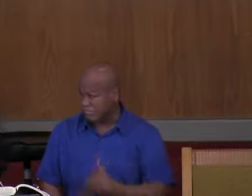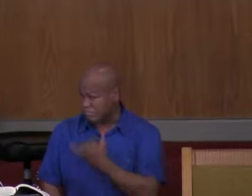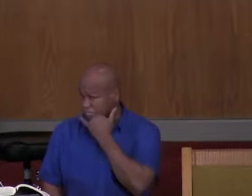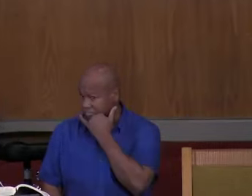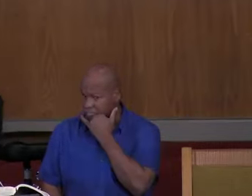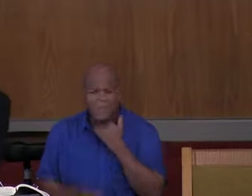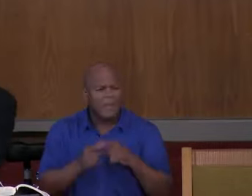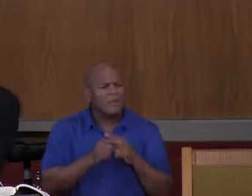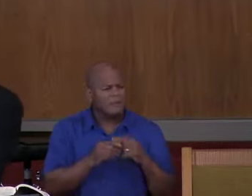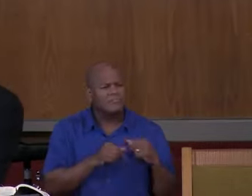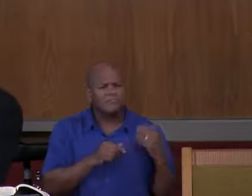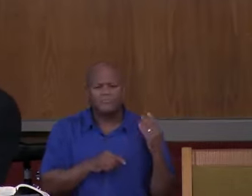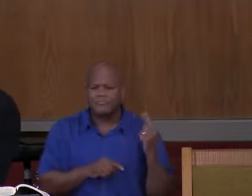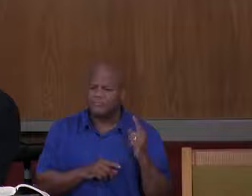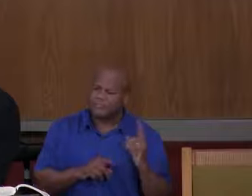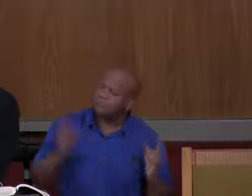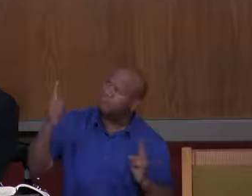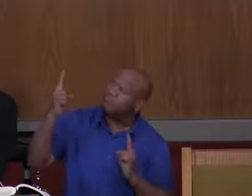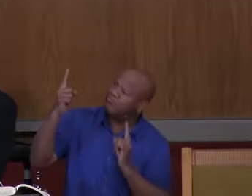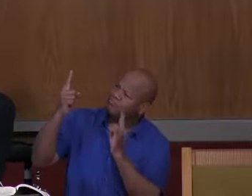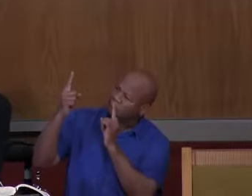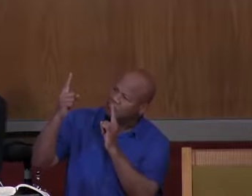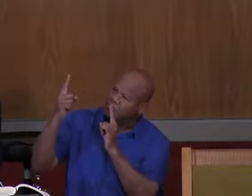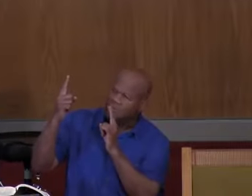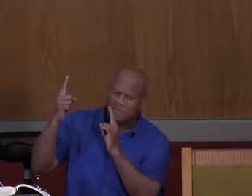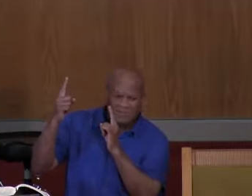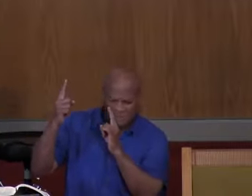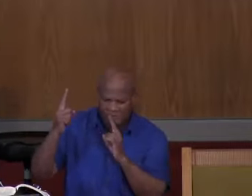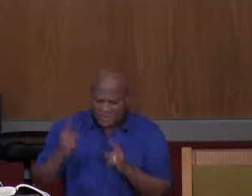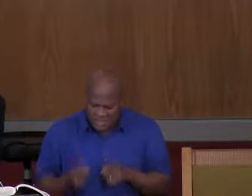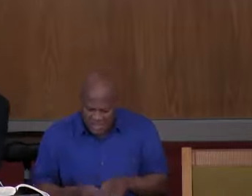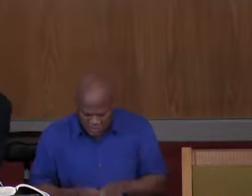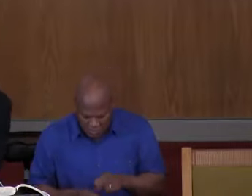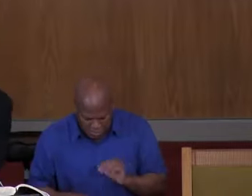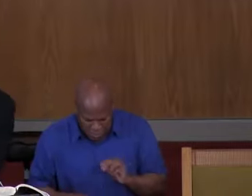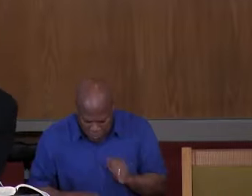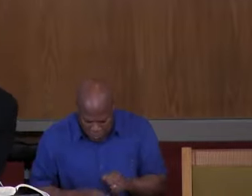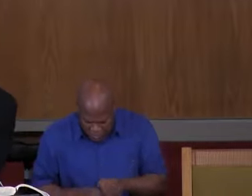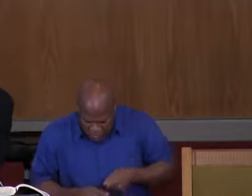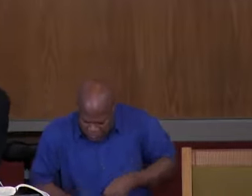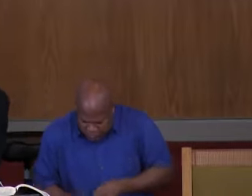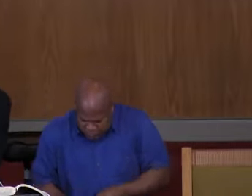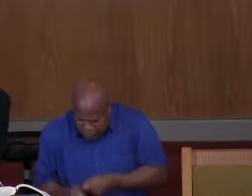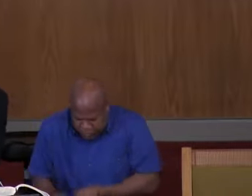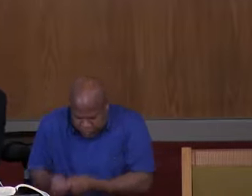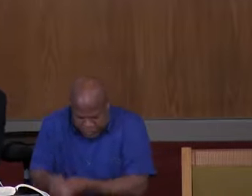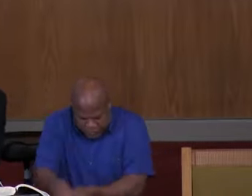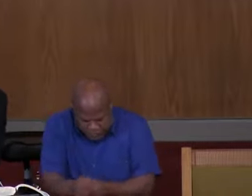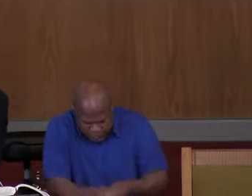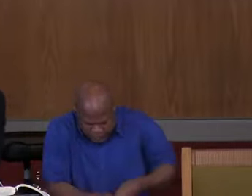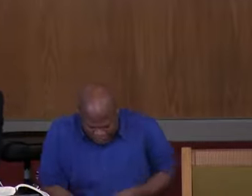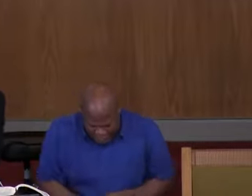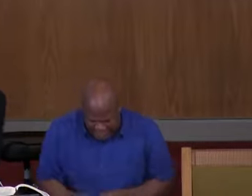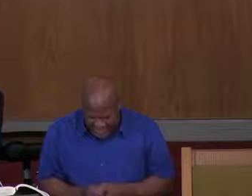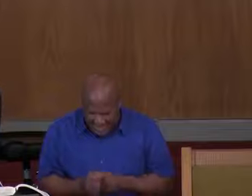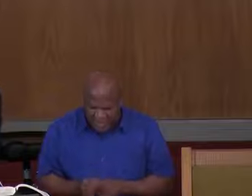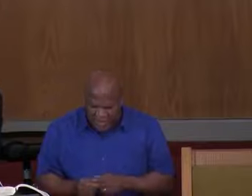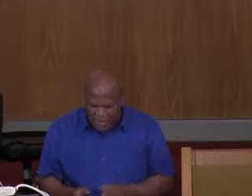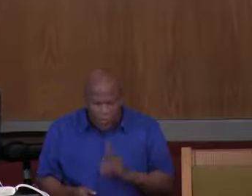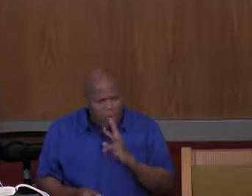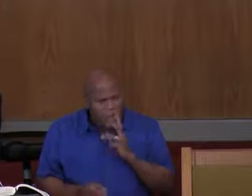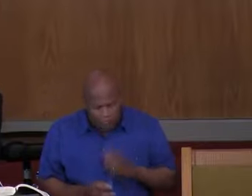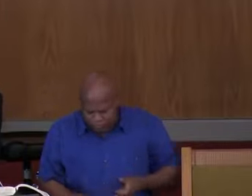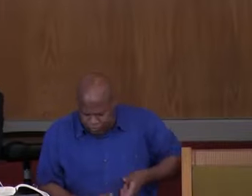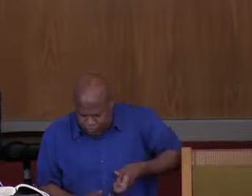And then he built an altar to the Most High. He said, dig a moat, fill it with water, put the wood up there, and wet it. It ain't wet enough. Put some